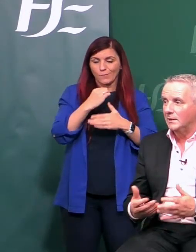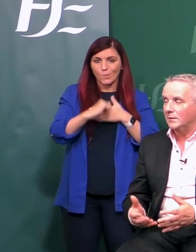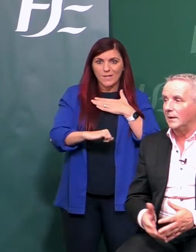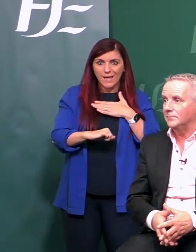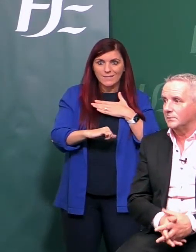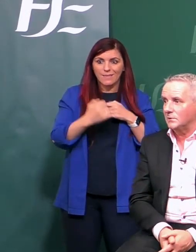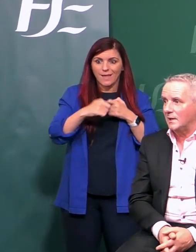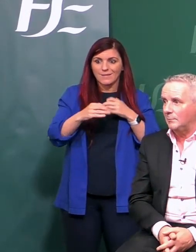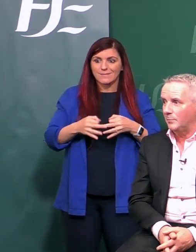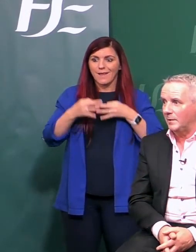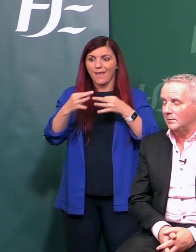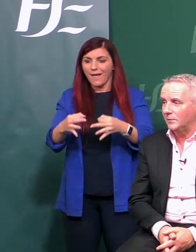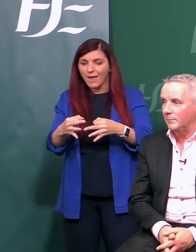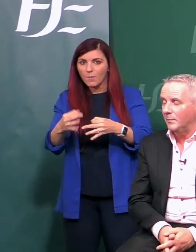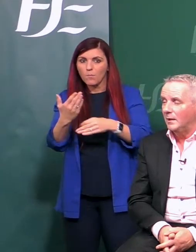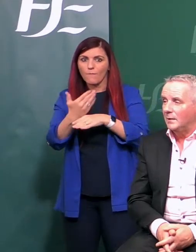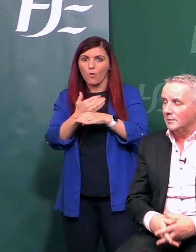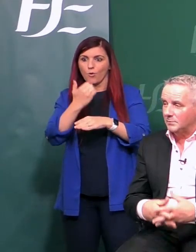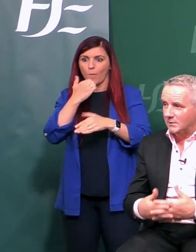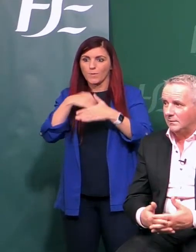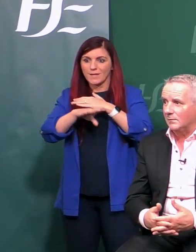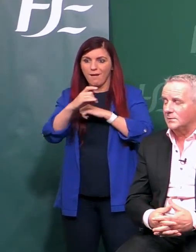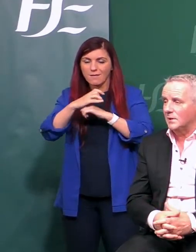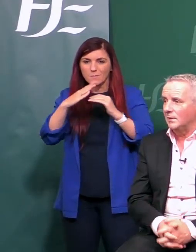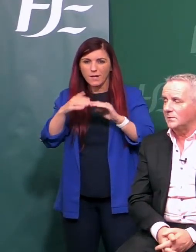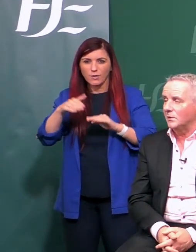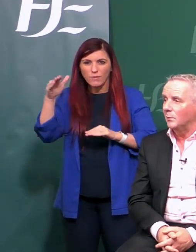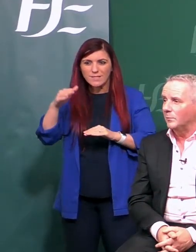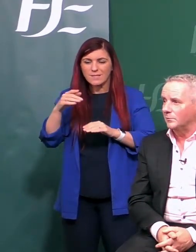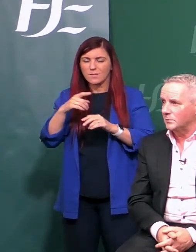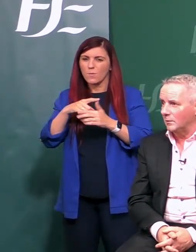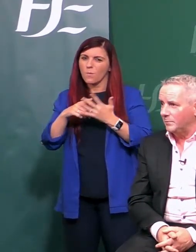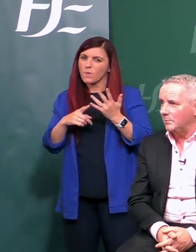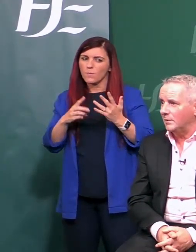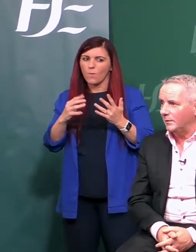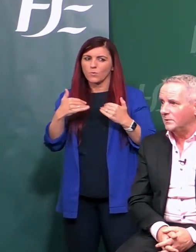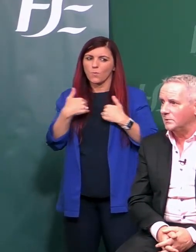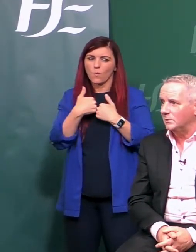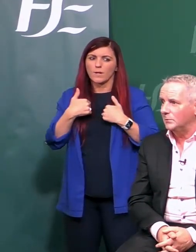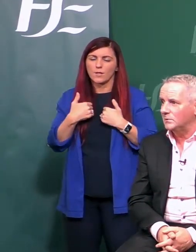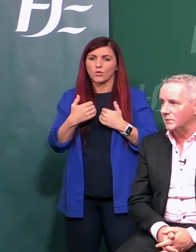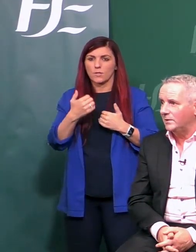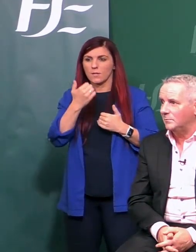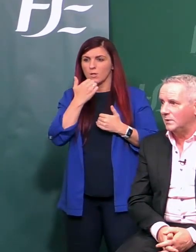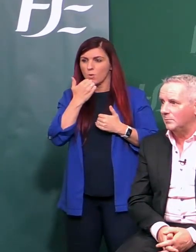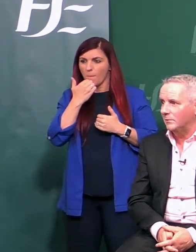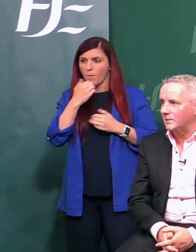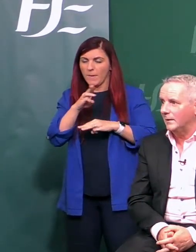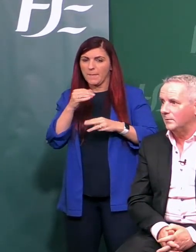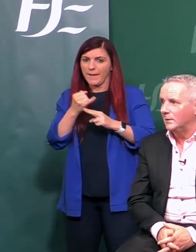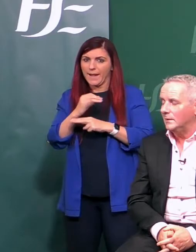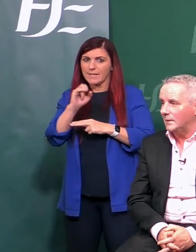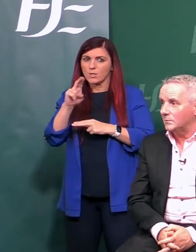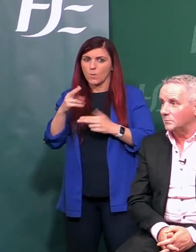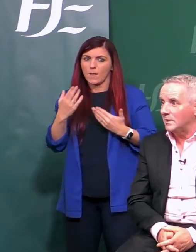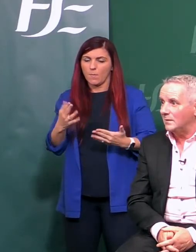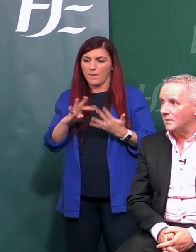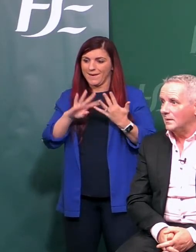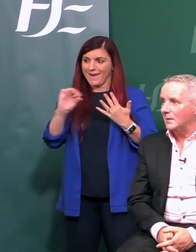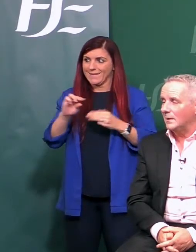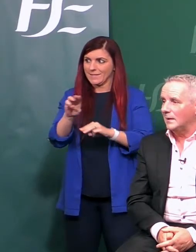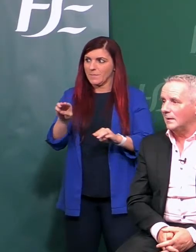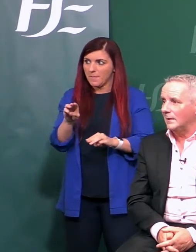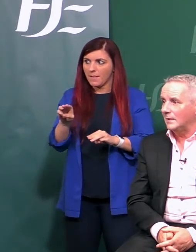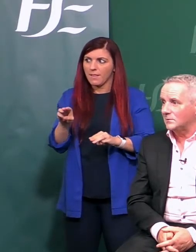500 now for a sustainable period of time. The particular concern is the number of people in ICU. It's 90 people right now as we